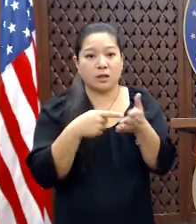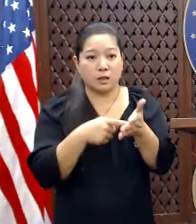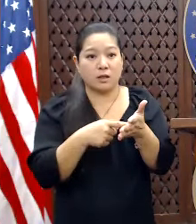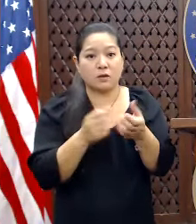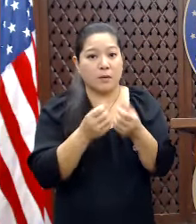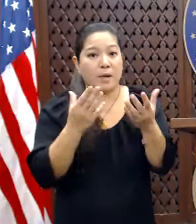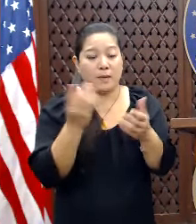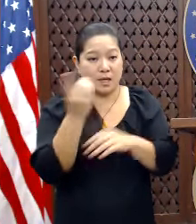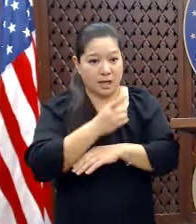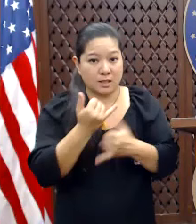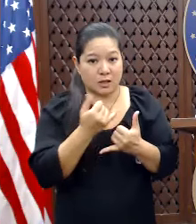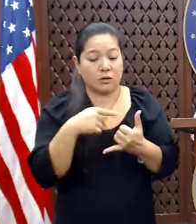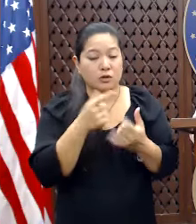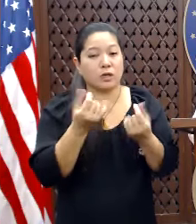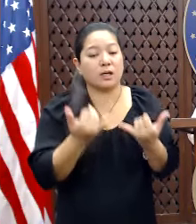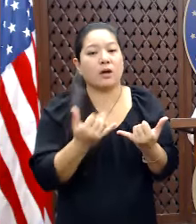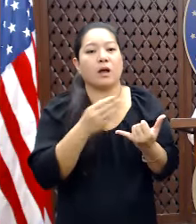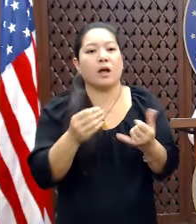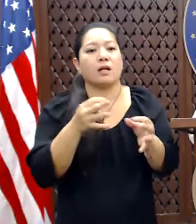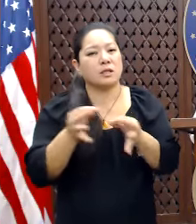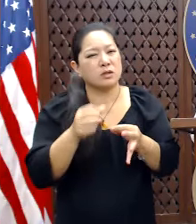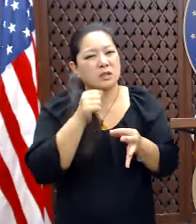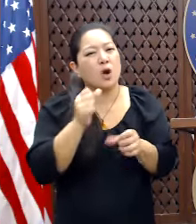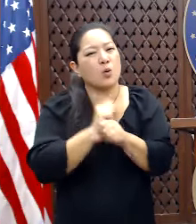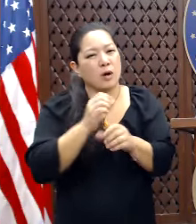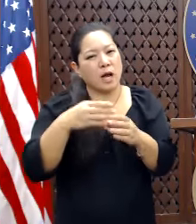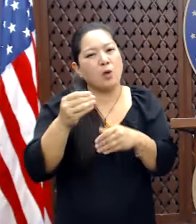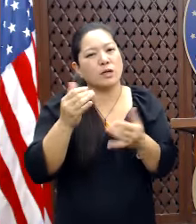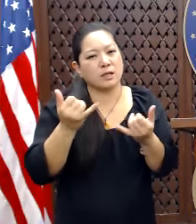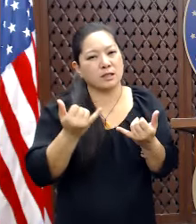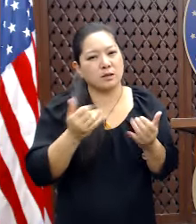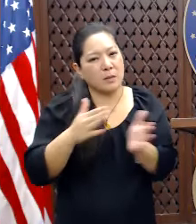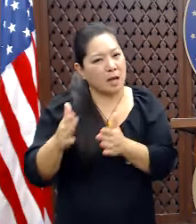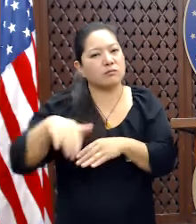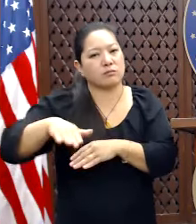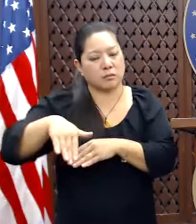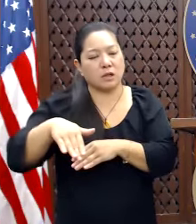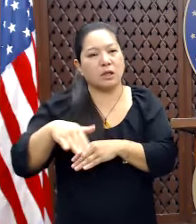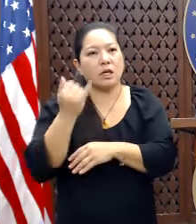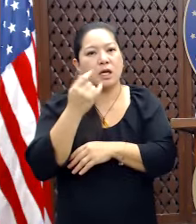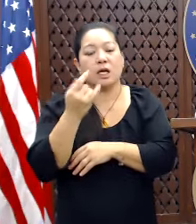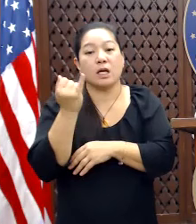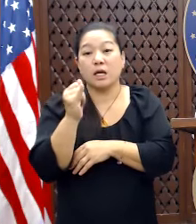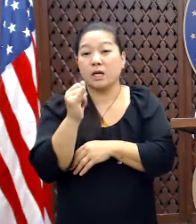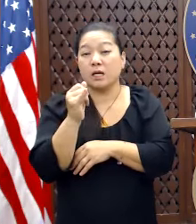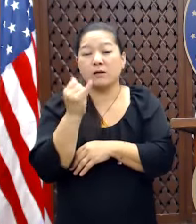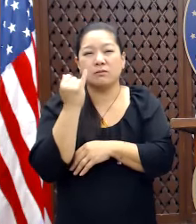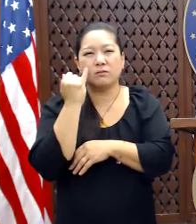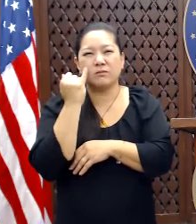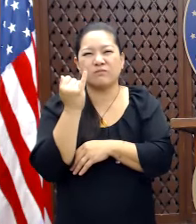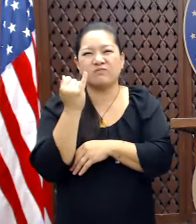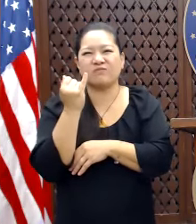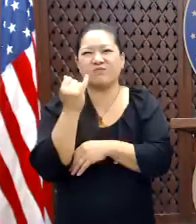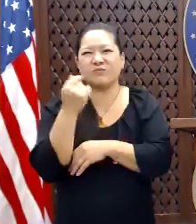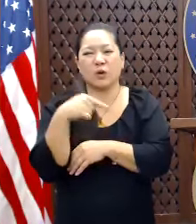many days. The details is what's not worked out. So if we don't have to front it or make it